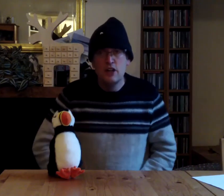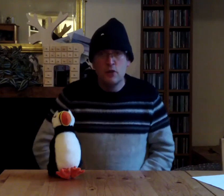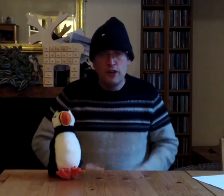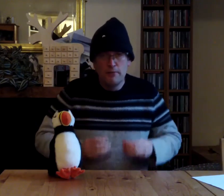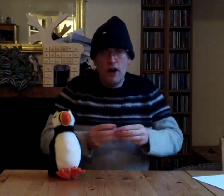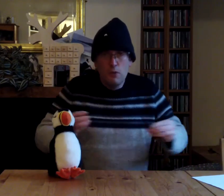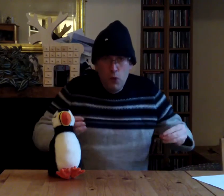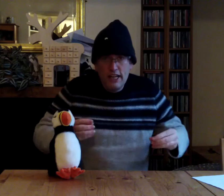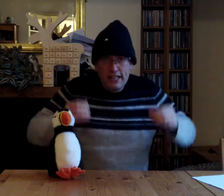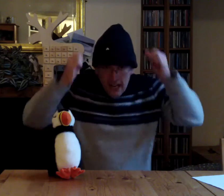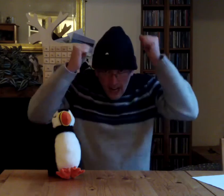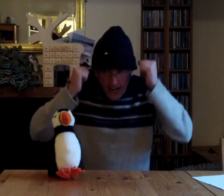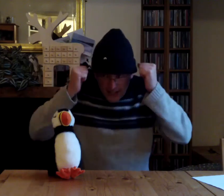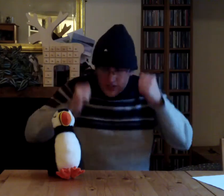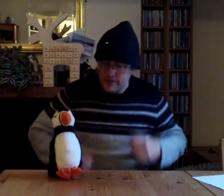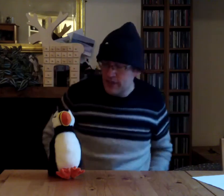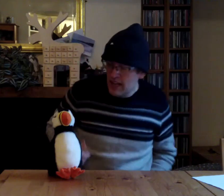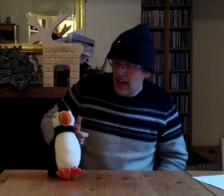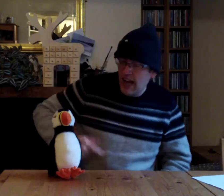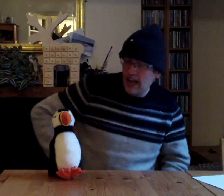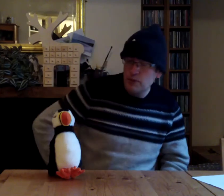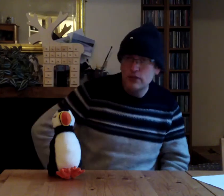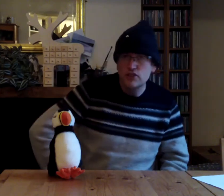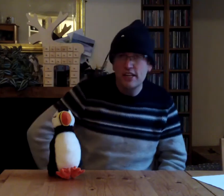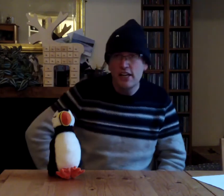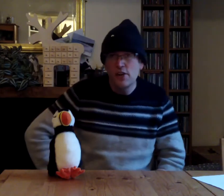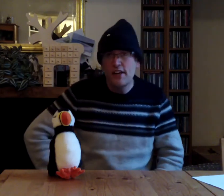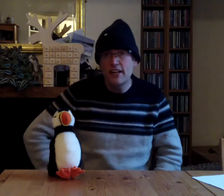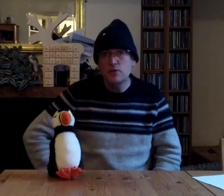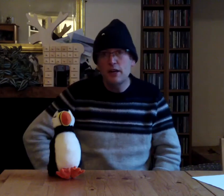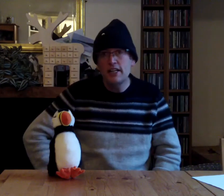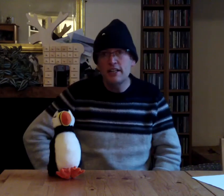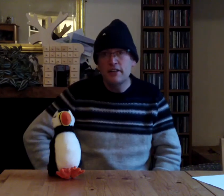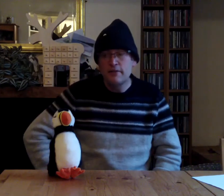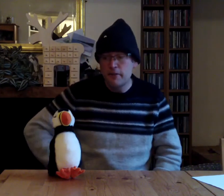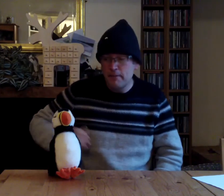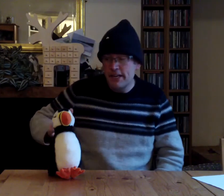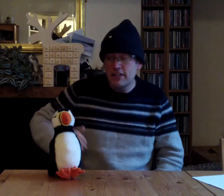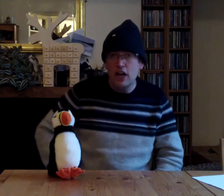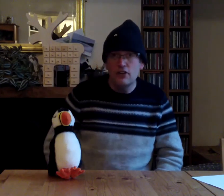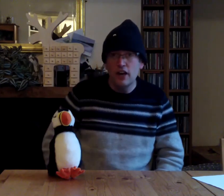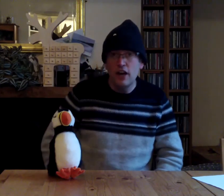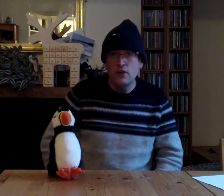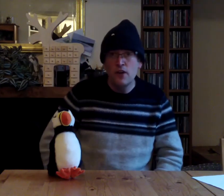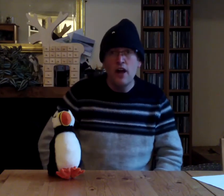with my woolly hat, and we'll see you next week from me and Coco